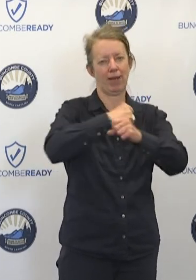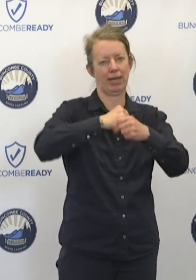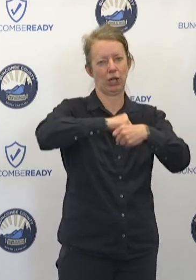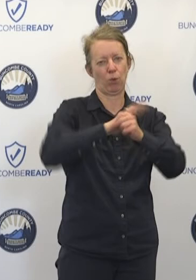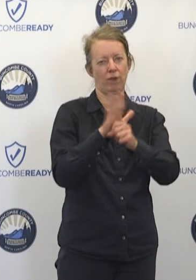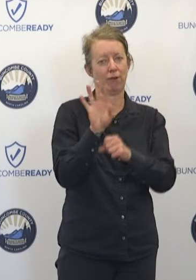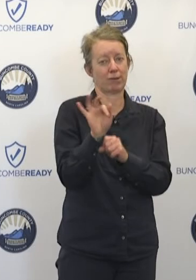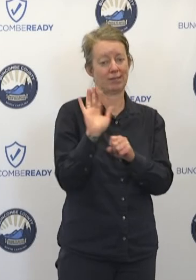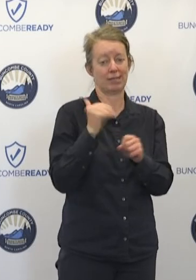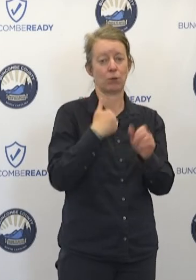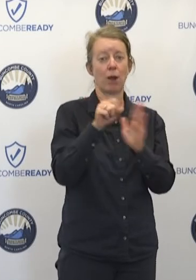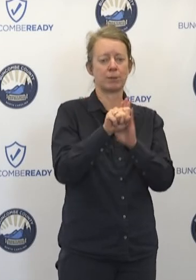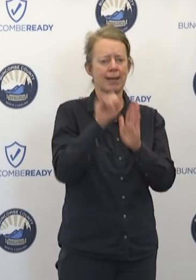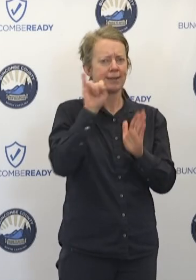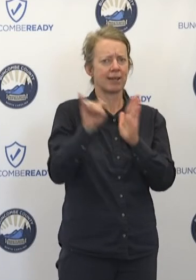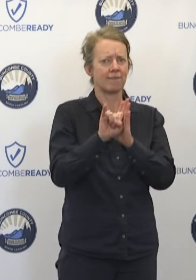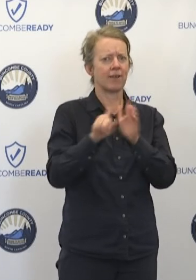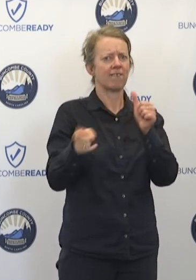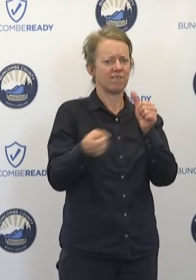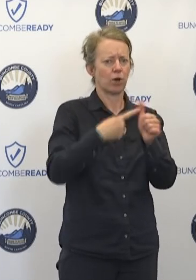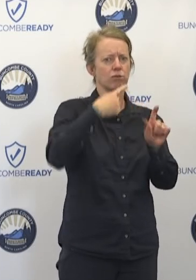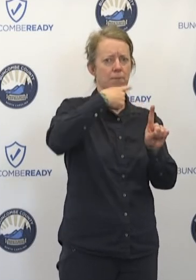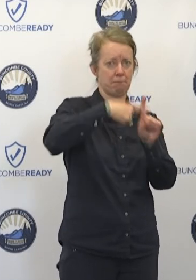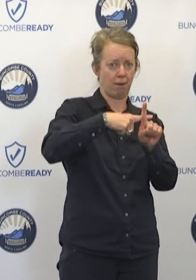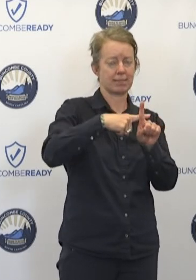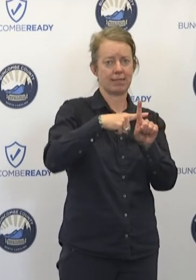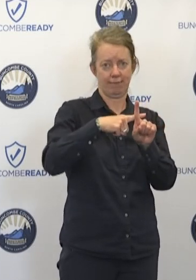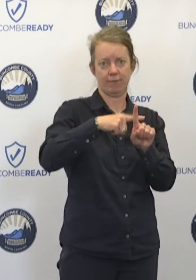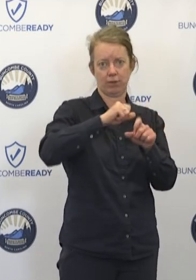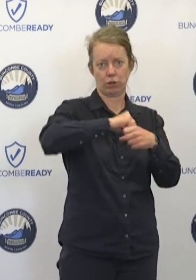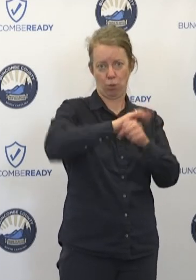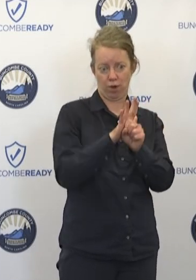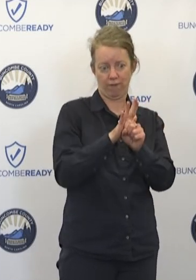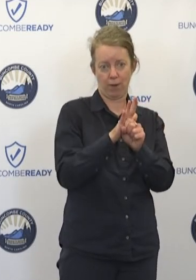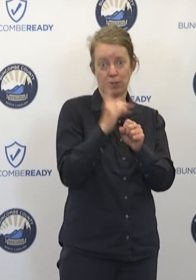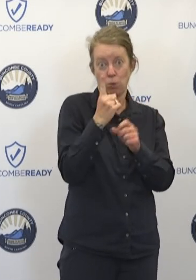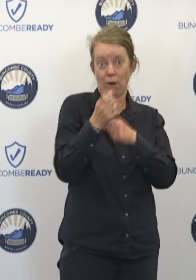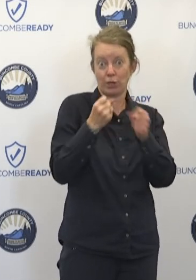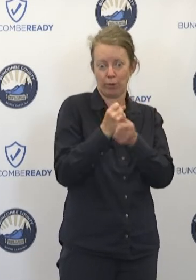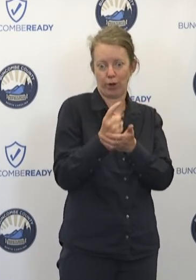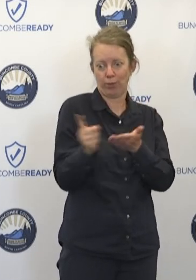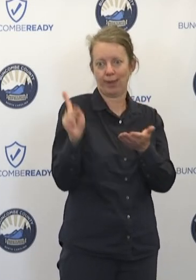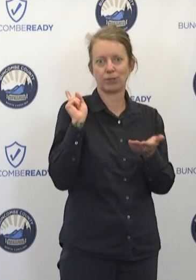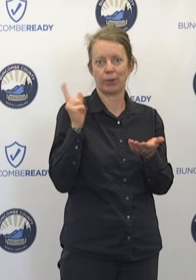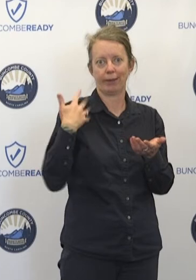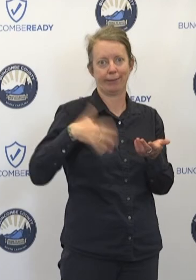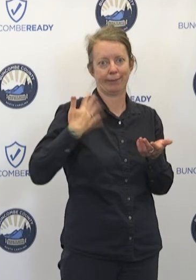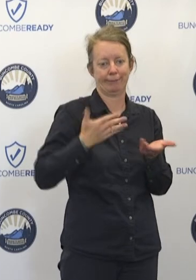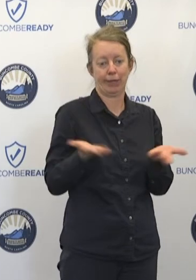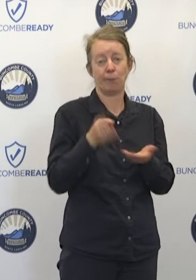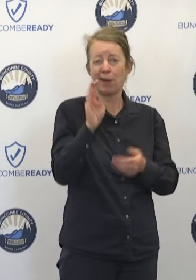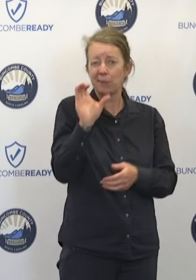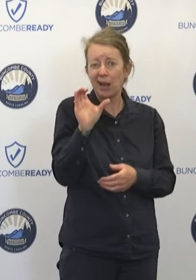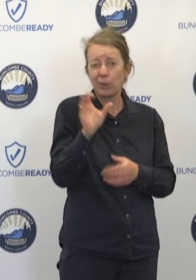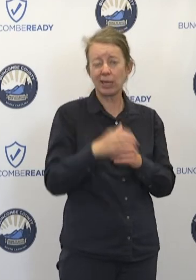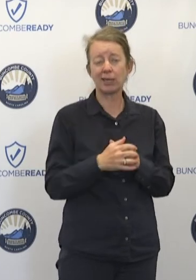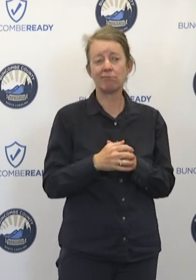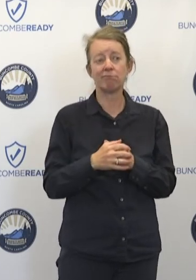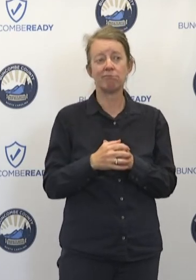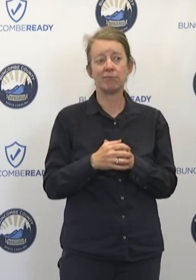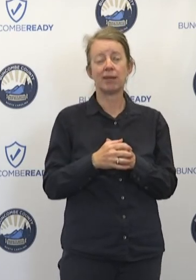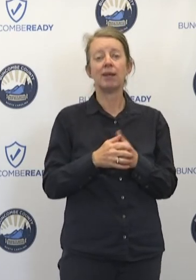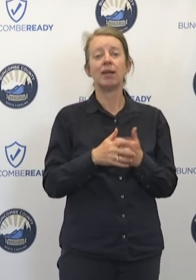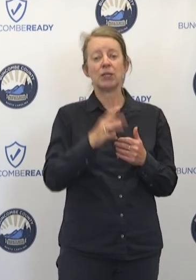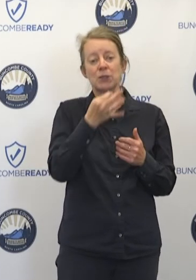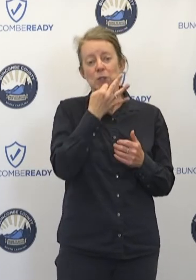identified its first confirmed case a year ago last week. We here in Buncombe County are only a couple of weeks away from